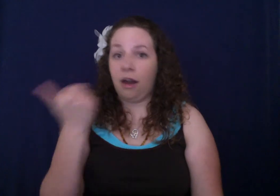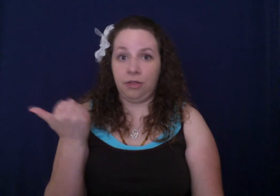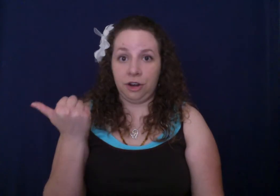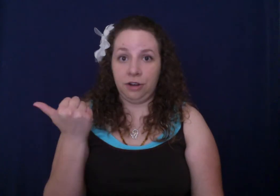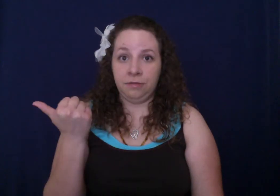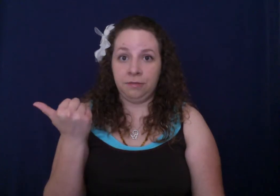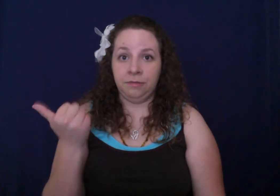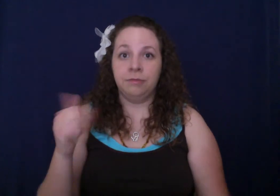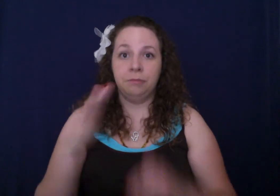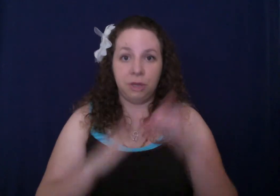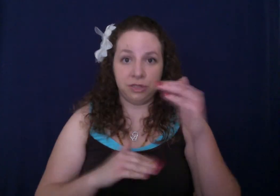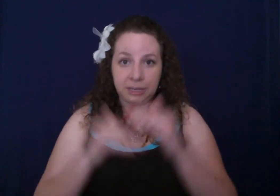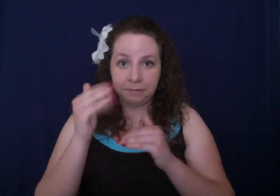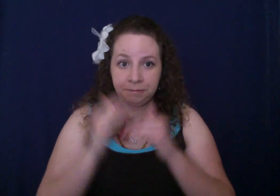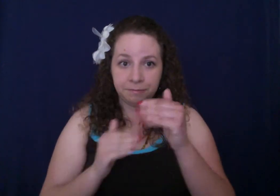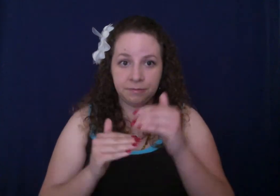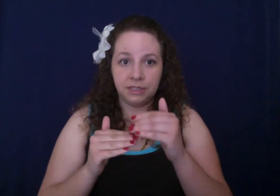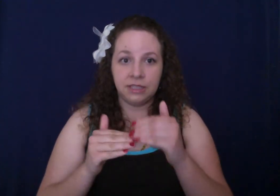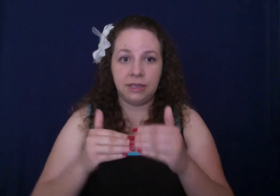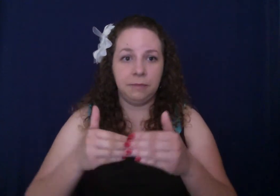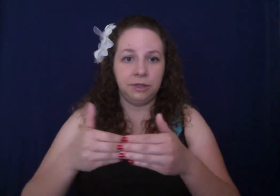other building. This is the same building.